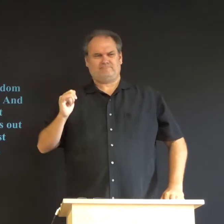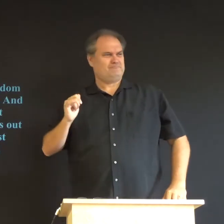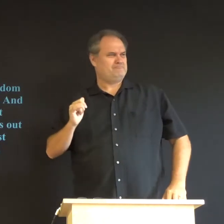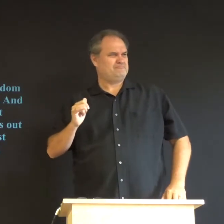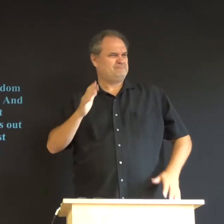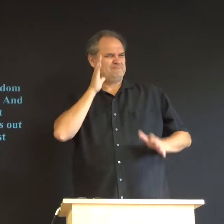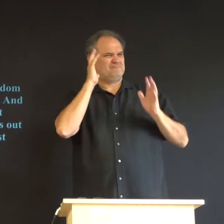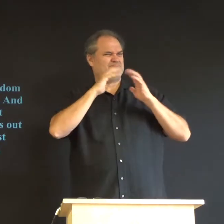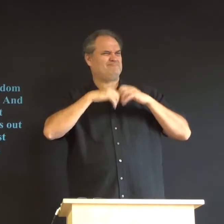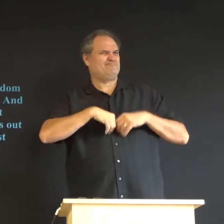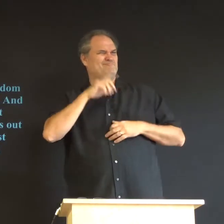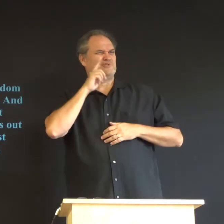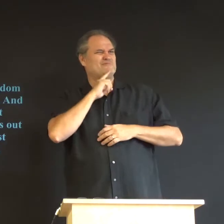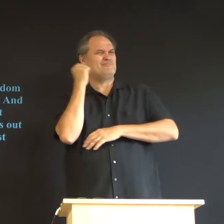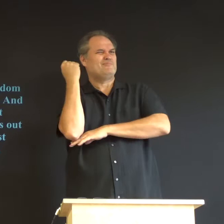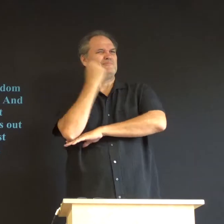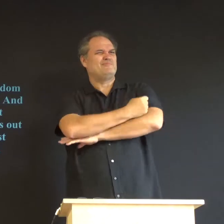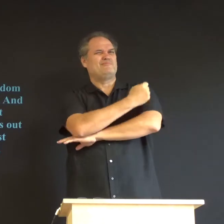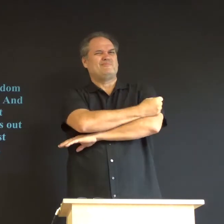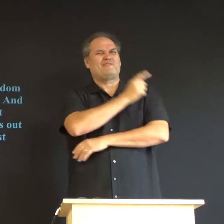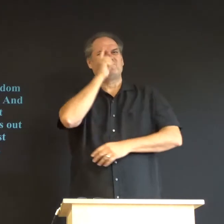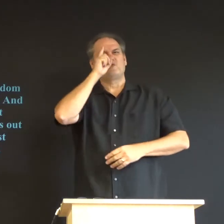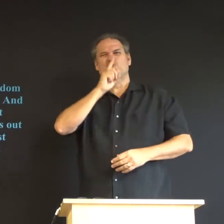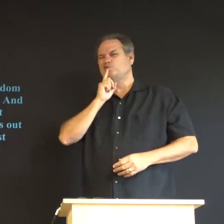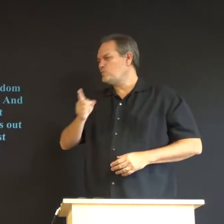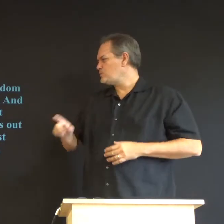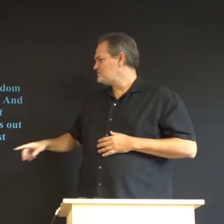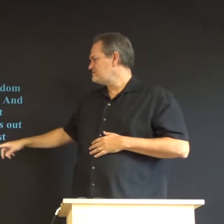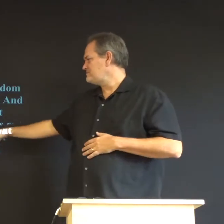demon. Right? Now they're full, for sure.